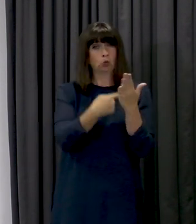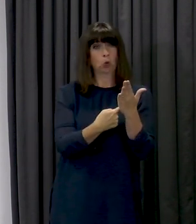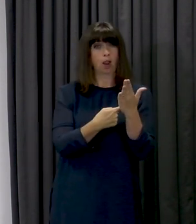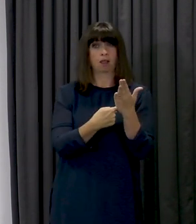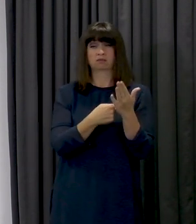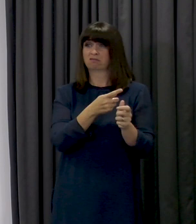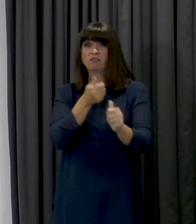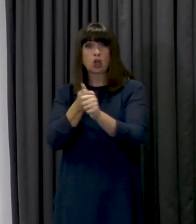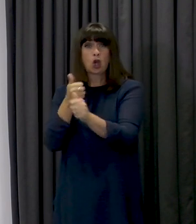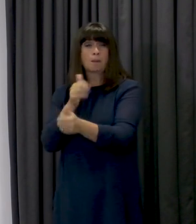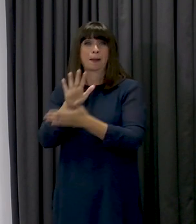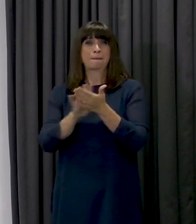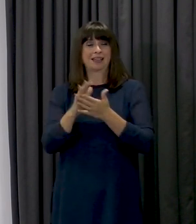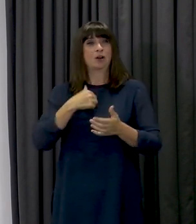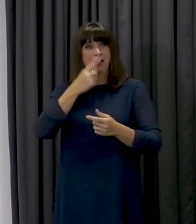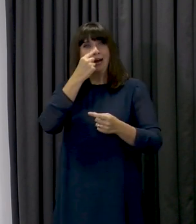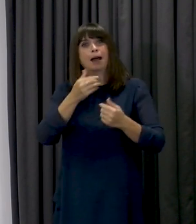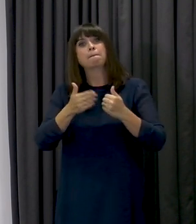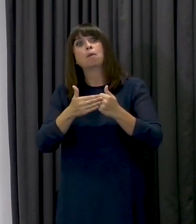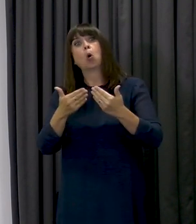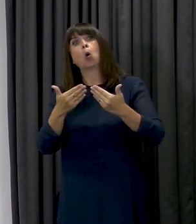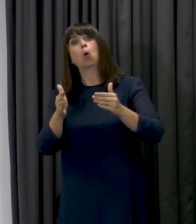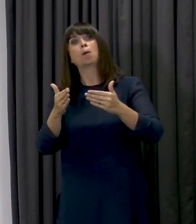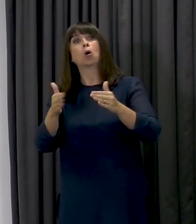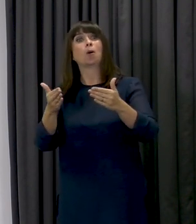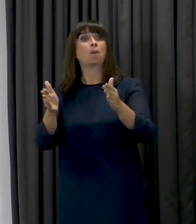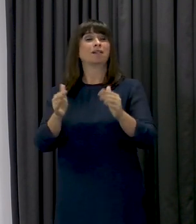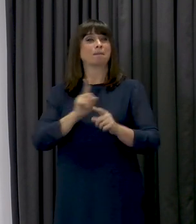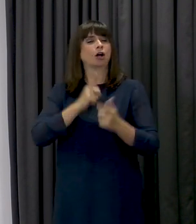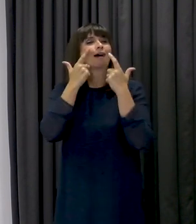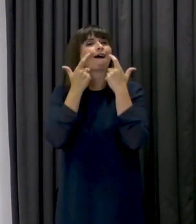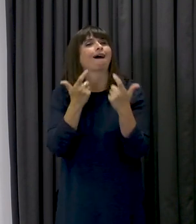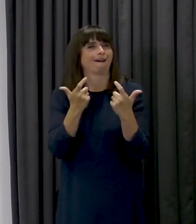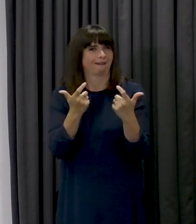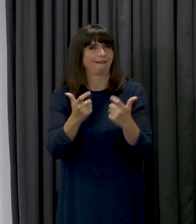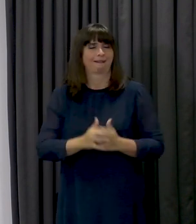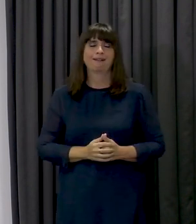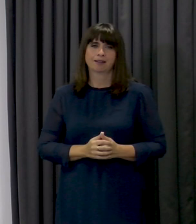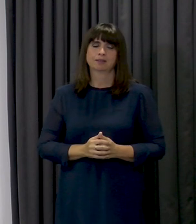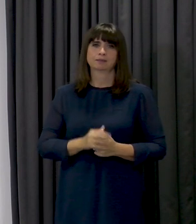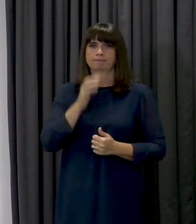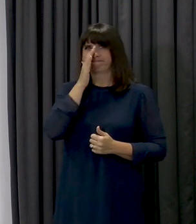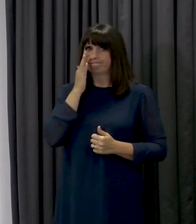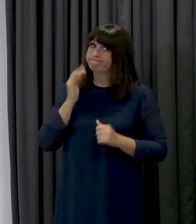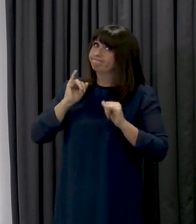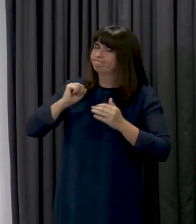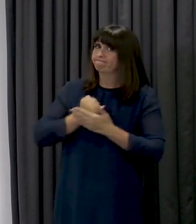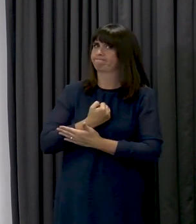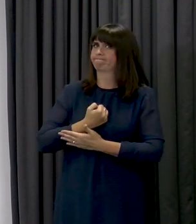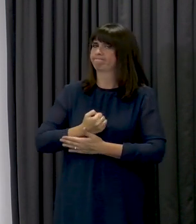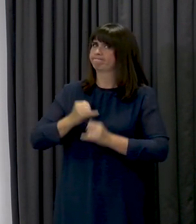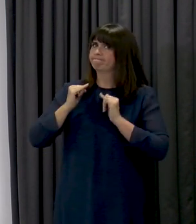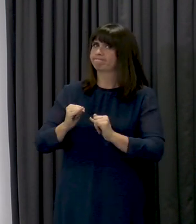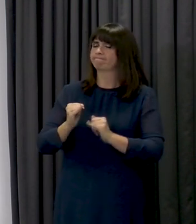in the future. But I also want to say that a small minority, whether they